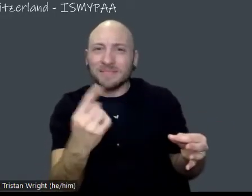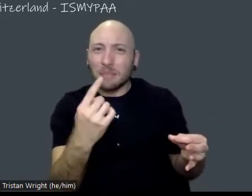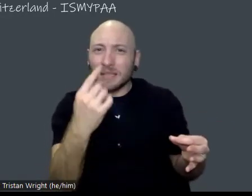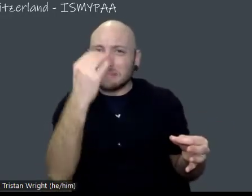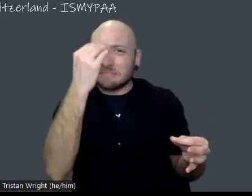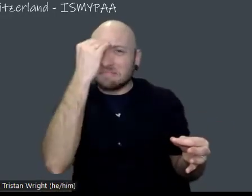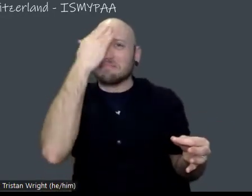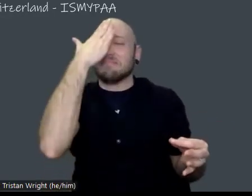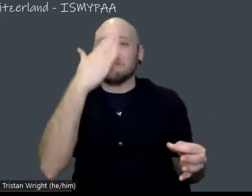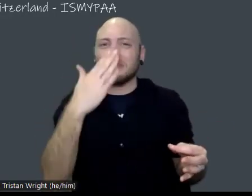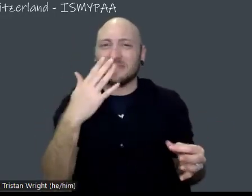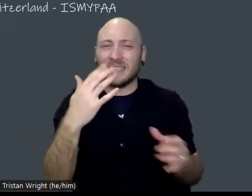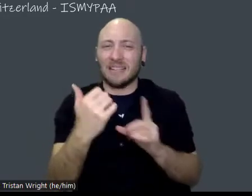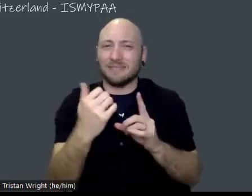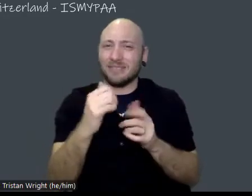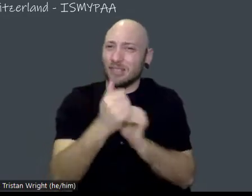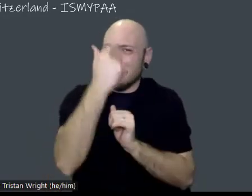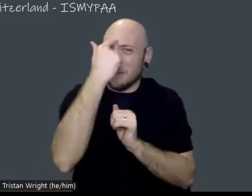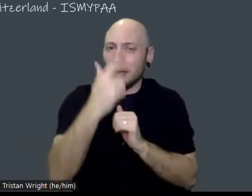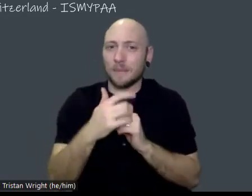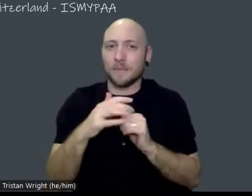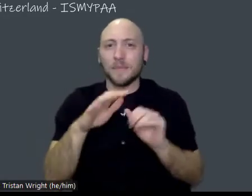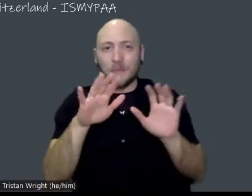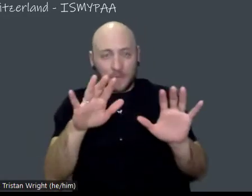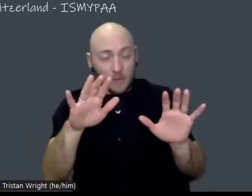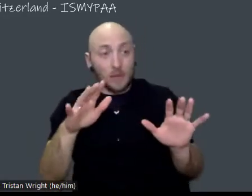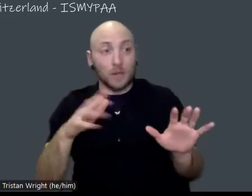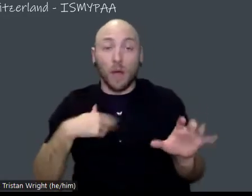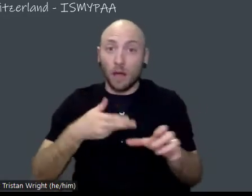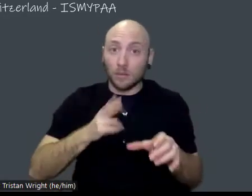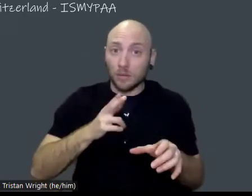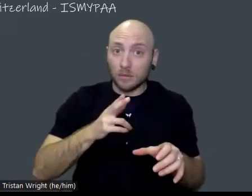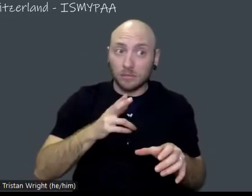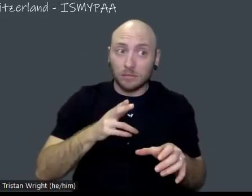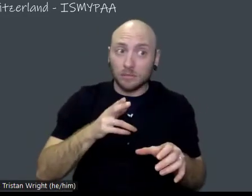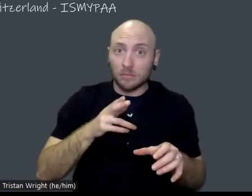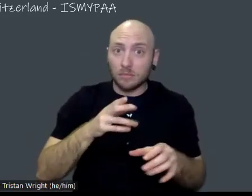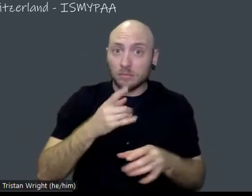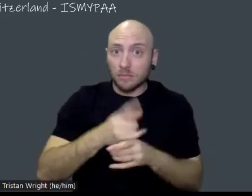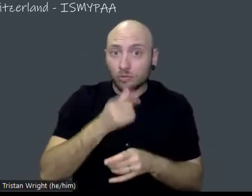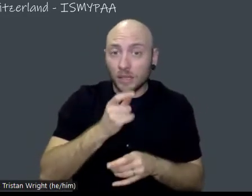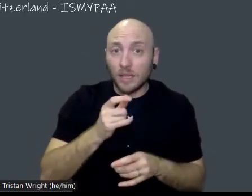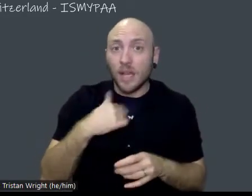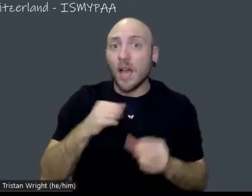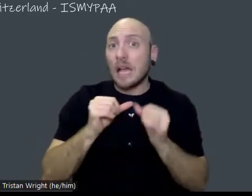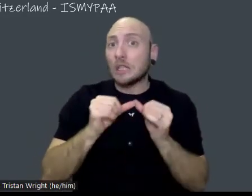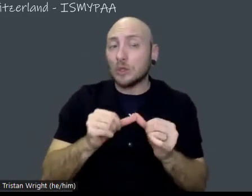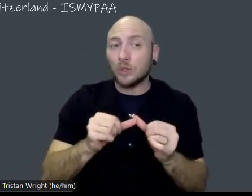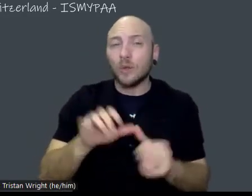abstinent, and I underline the word abstinent, for 12 and plus years, going to